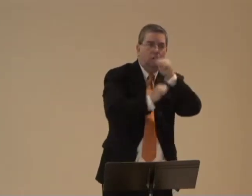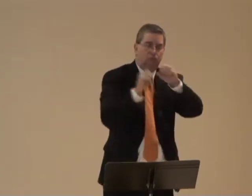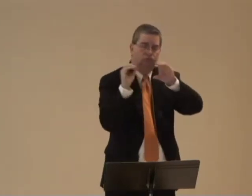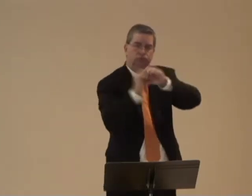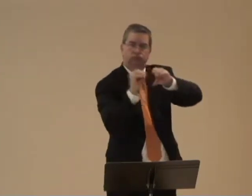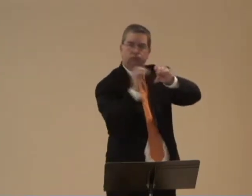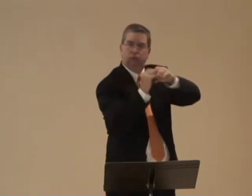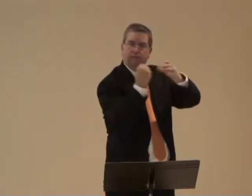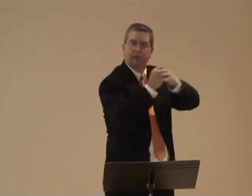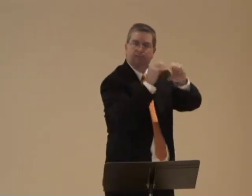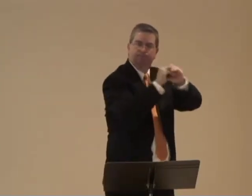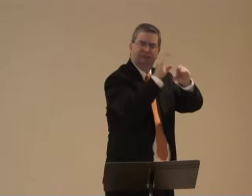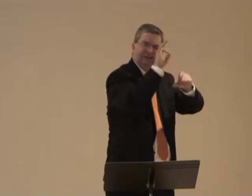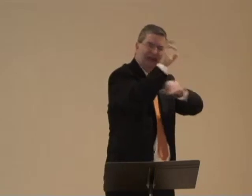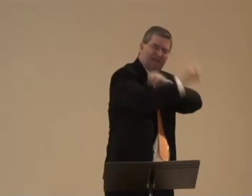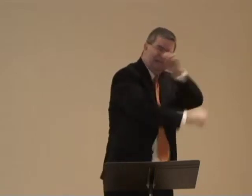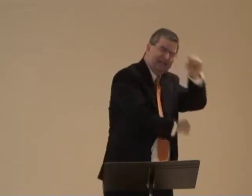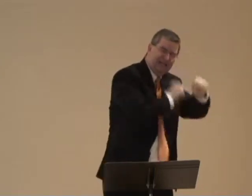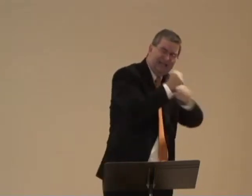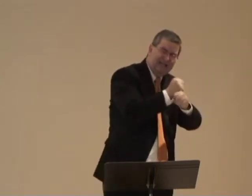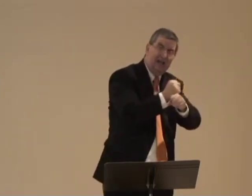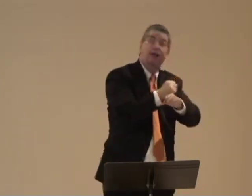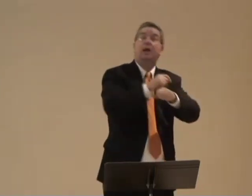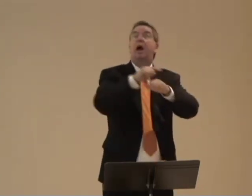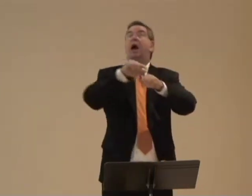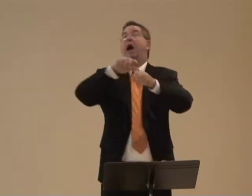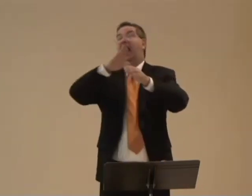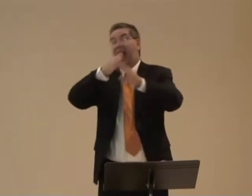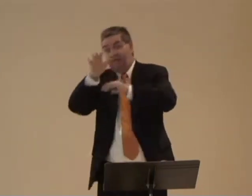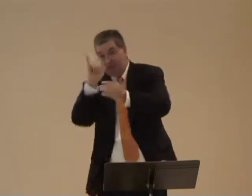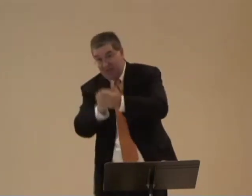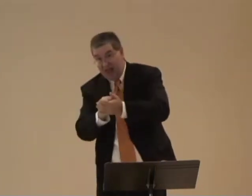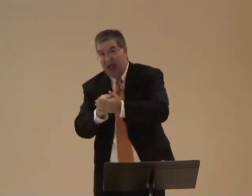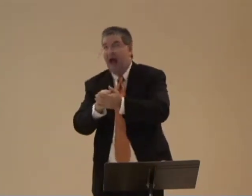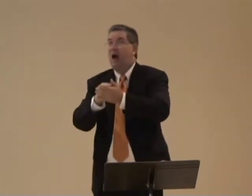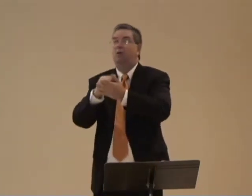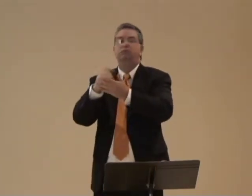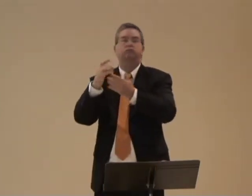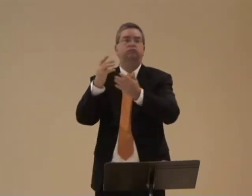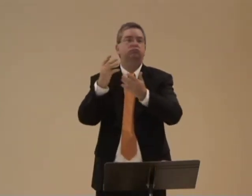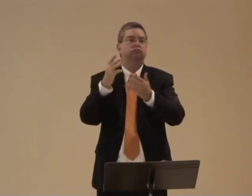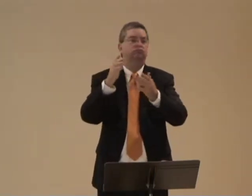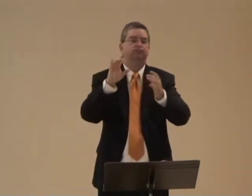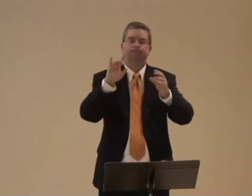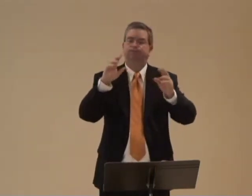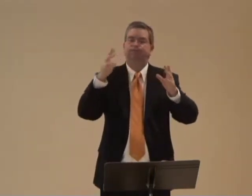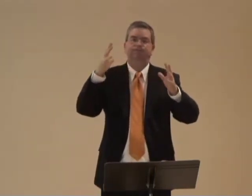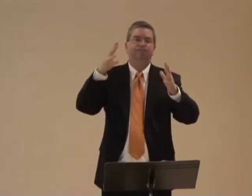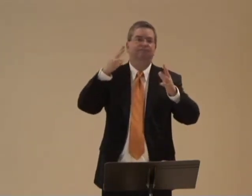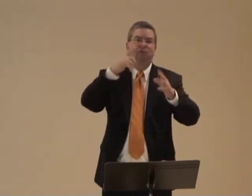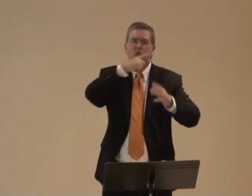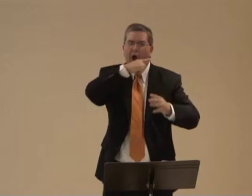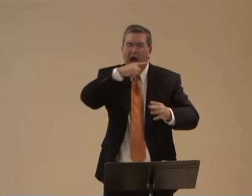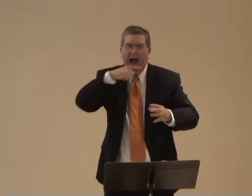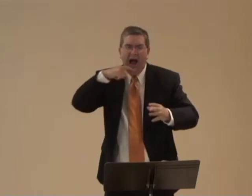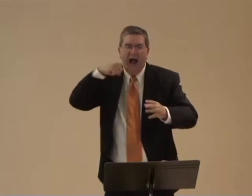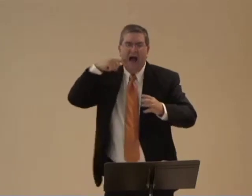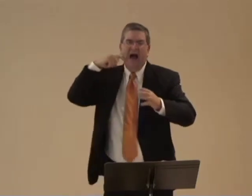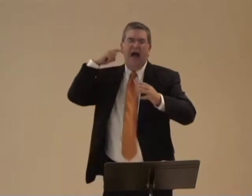that for 7 years that the people needed to save their food. And